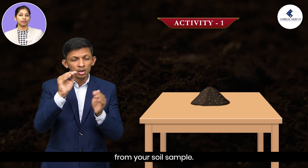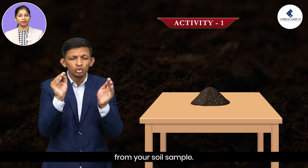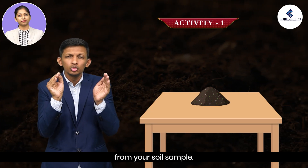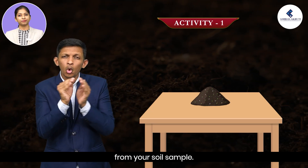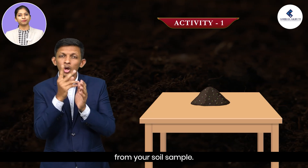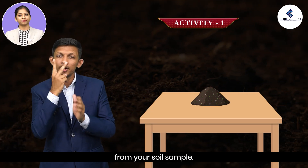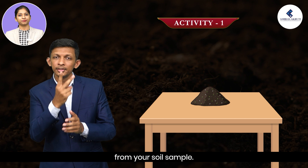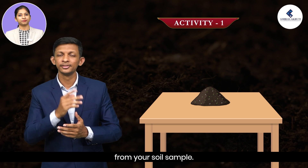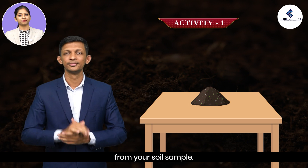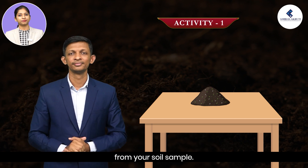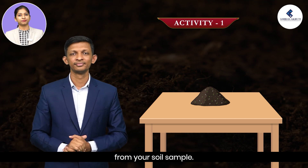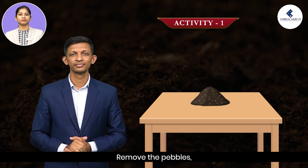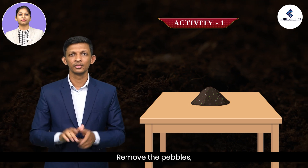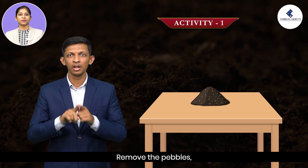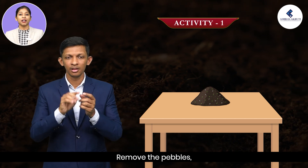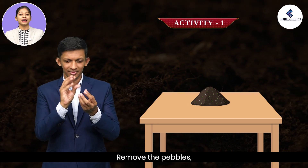sample.